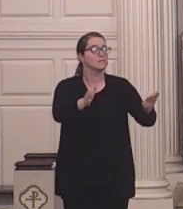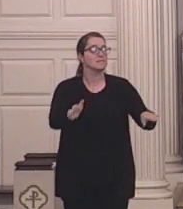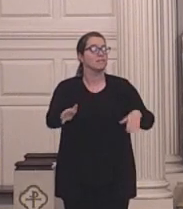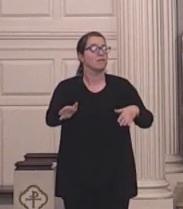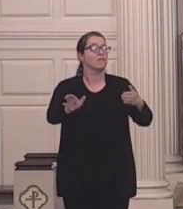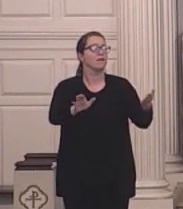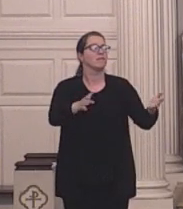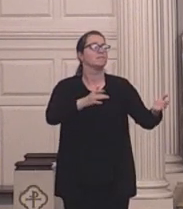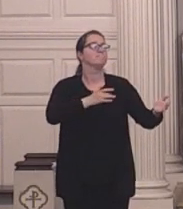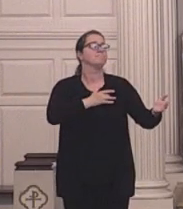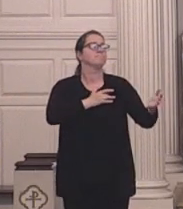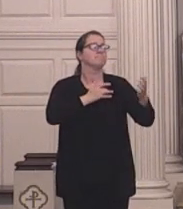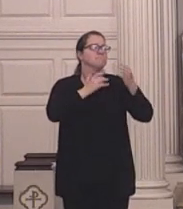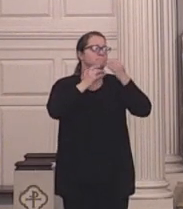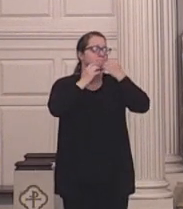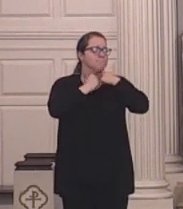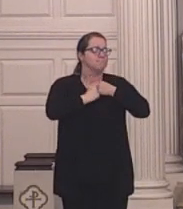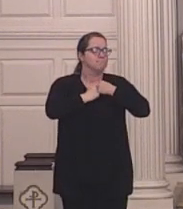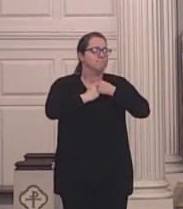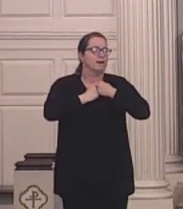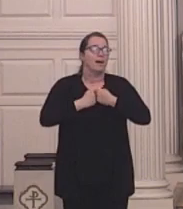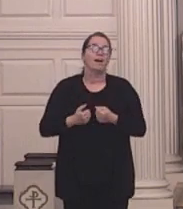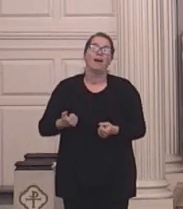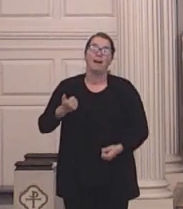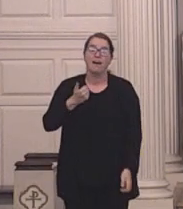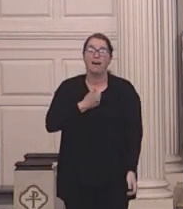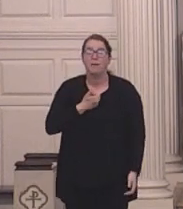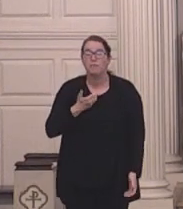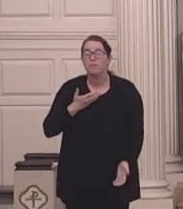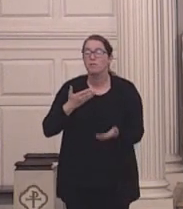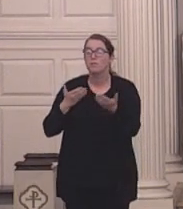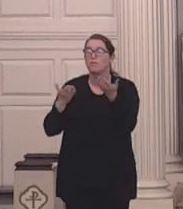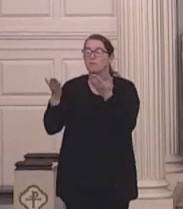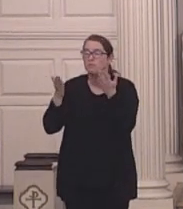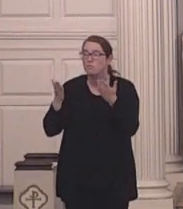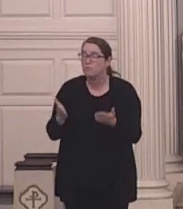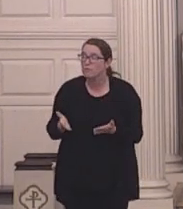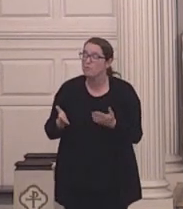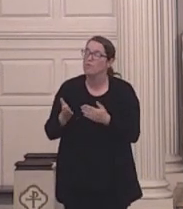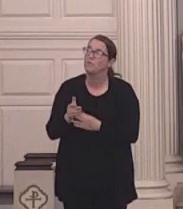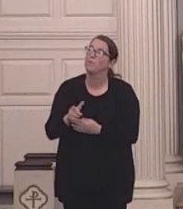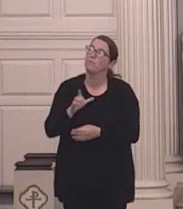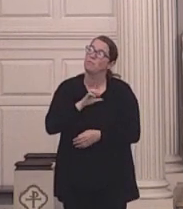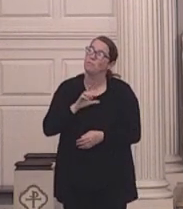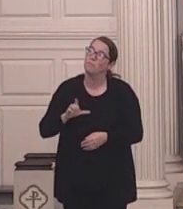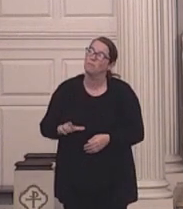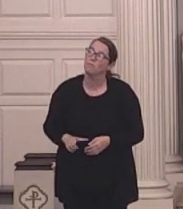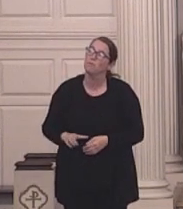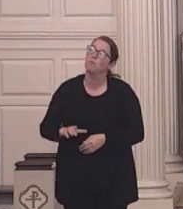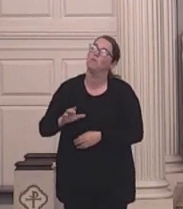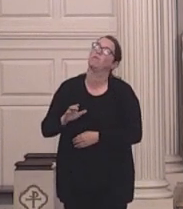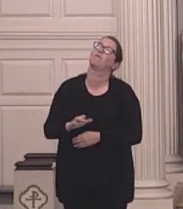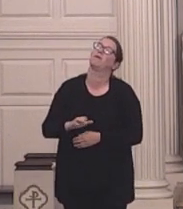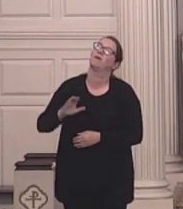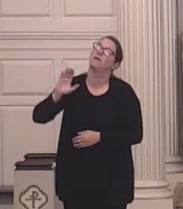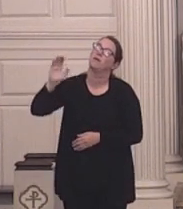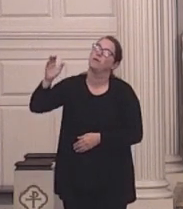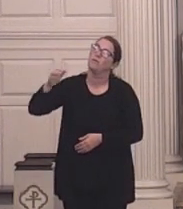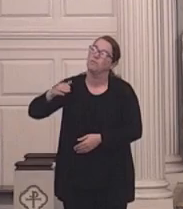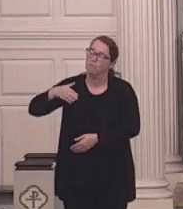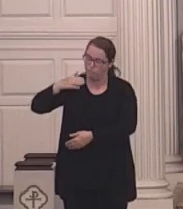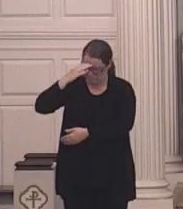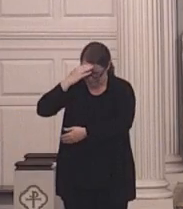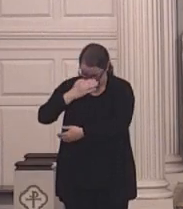ones. I am your servant, the son of your handmaid. You have